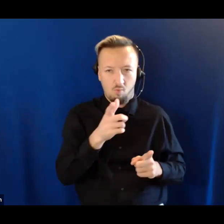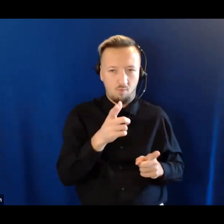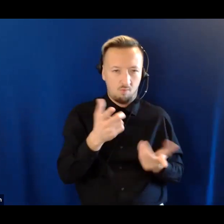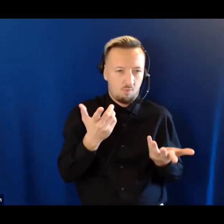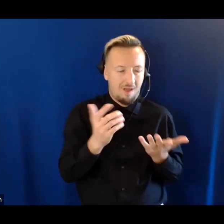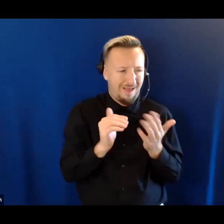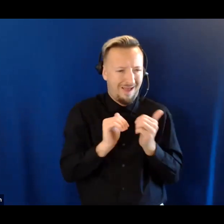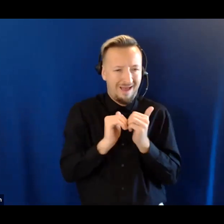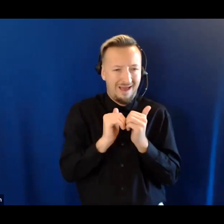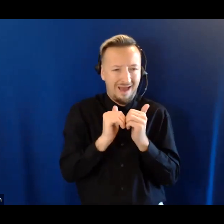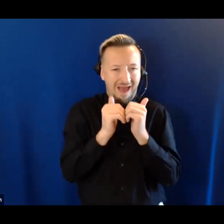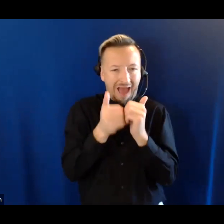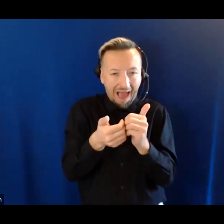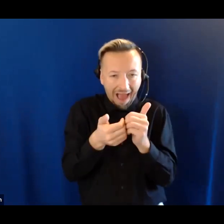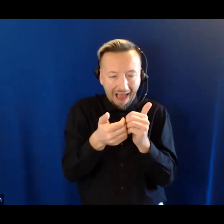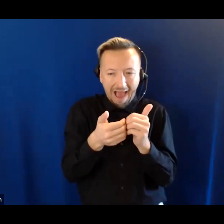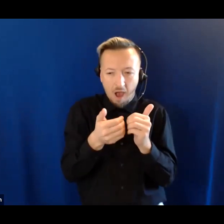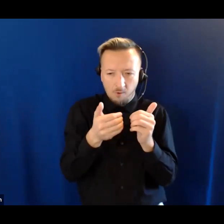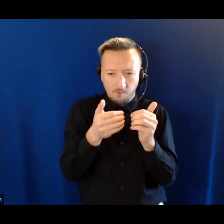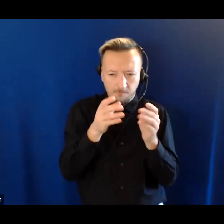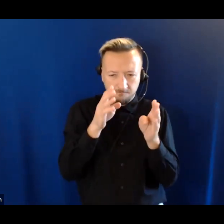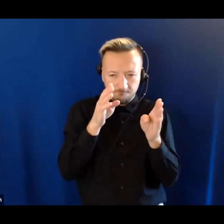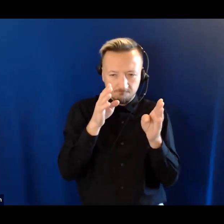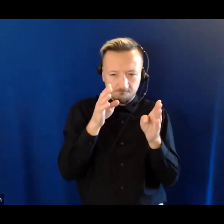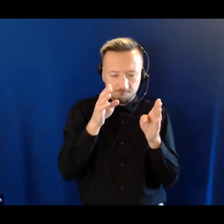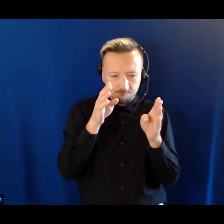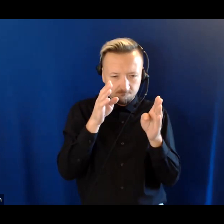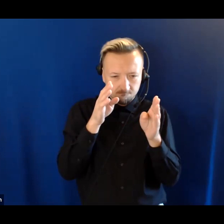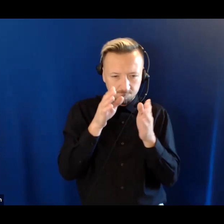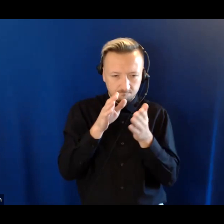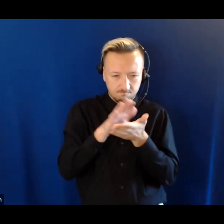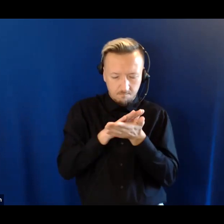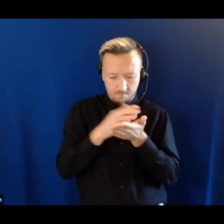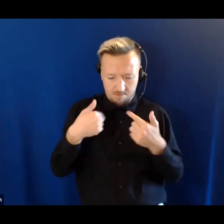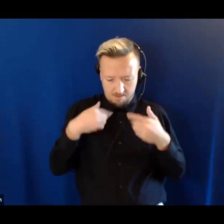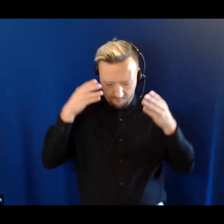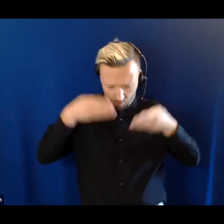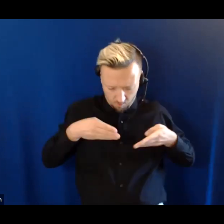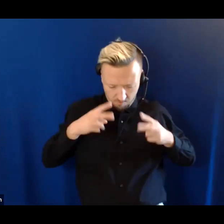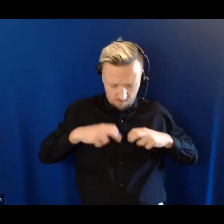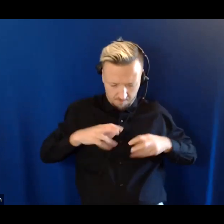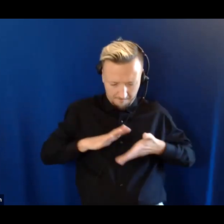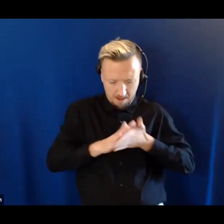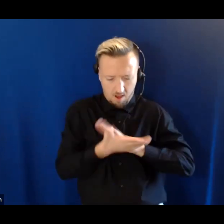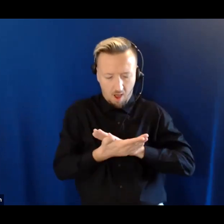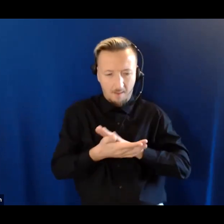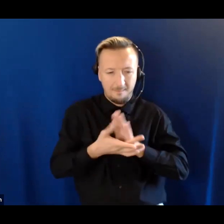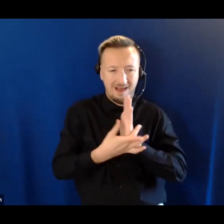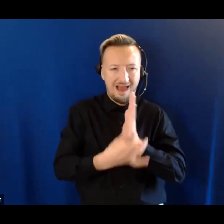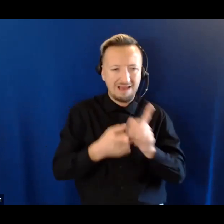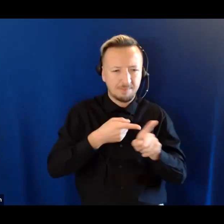do we hone in and become experts and share that with others of